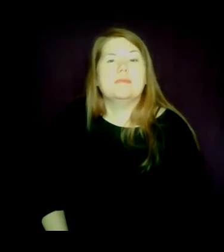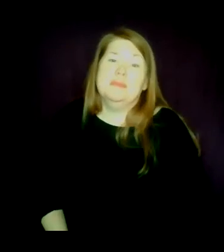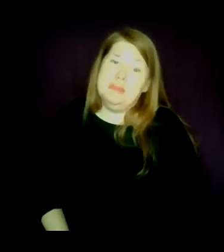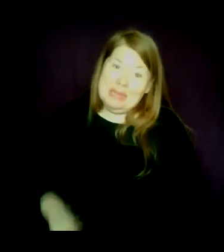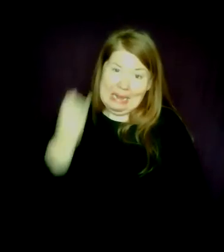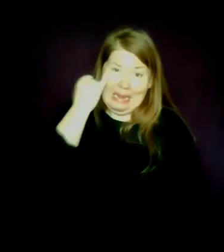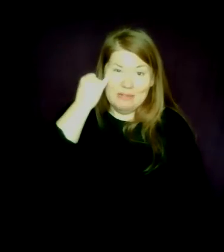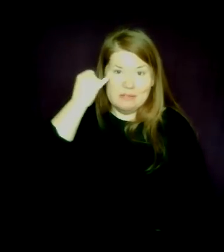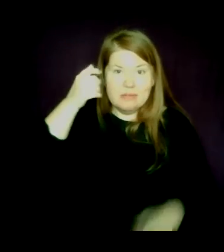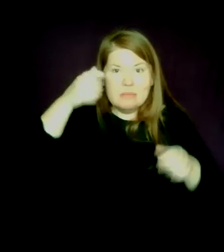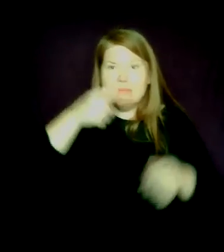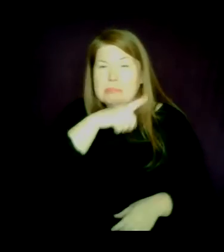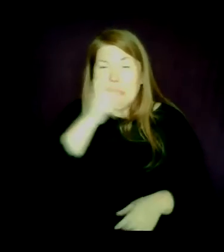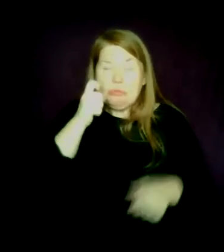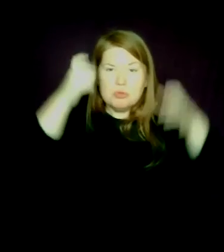dryer's on.